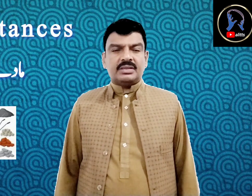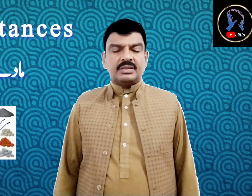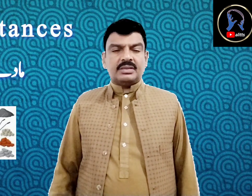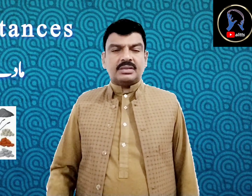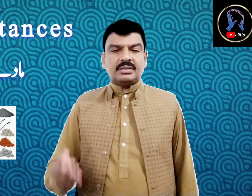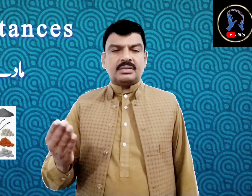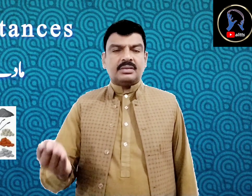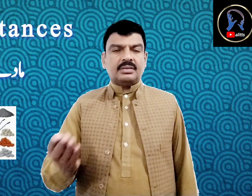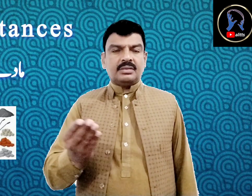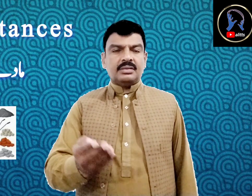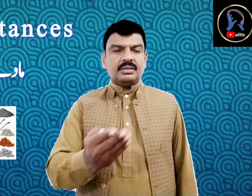substances।